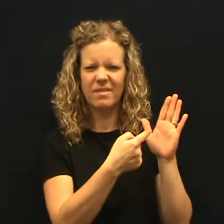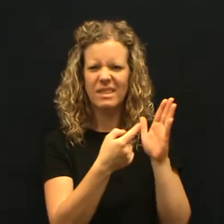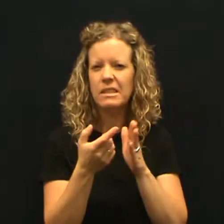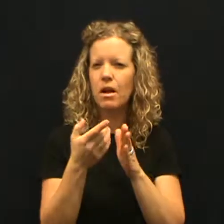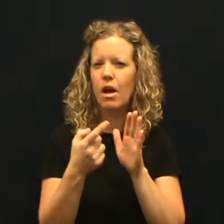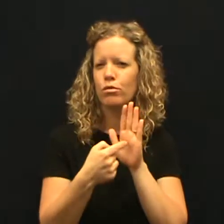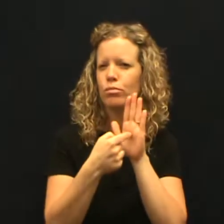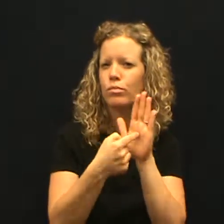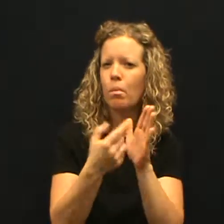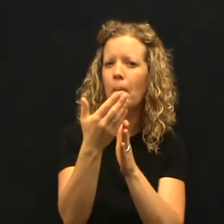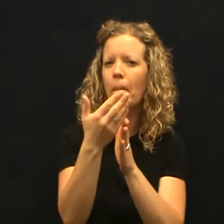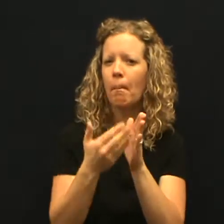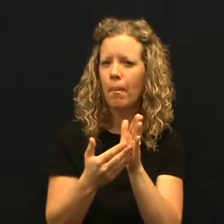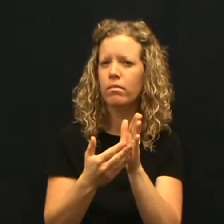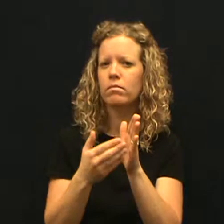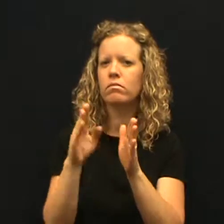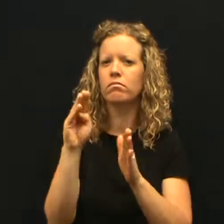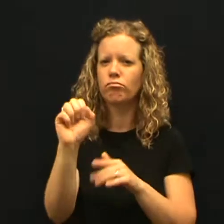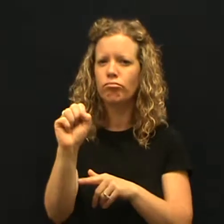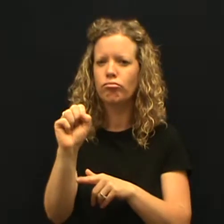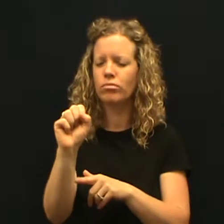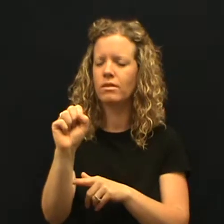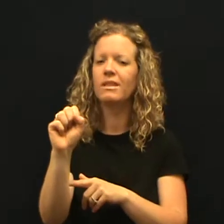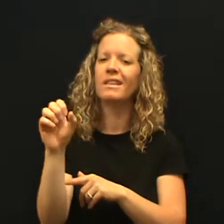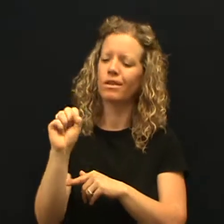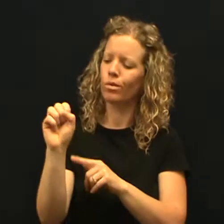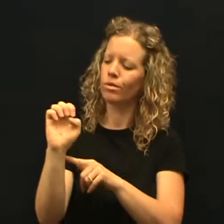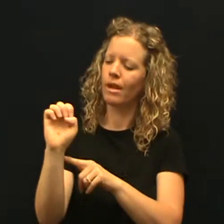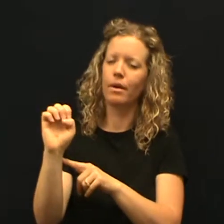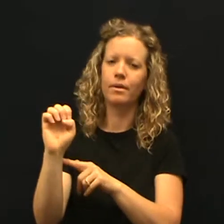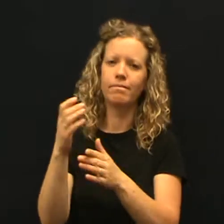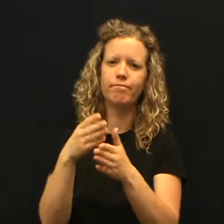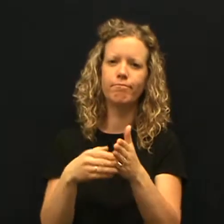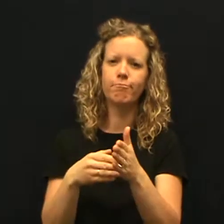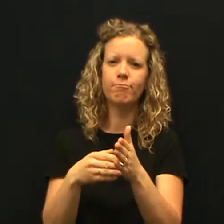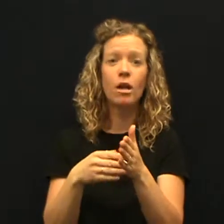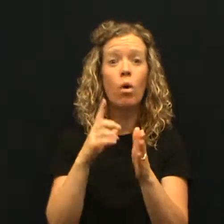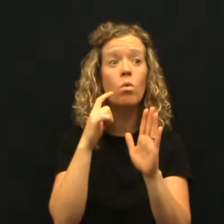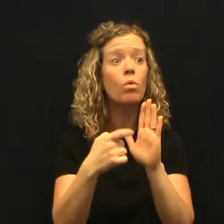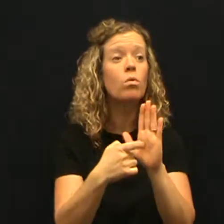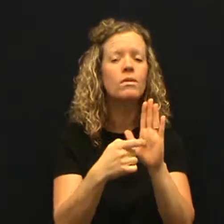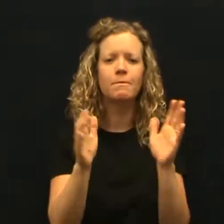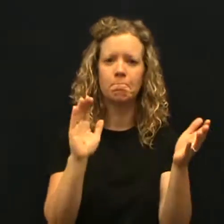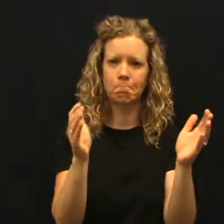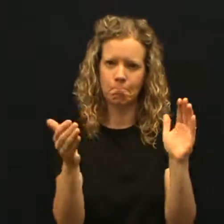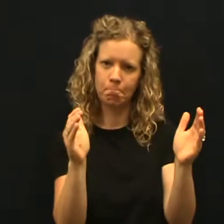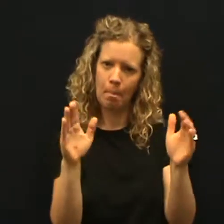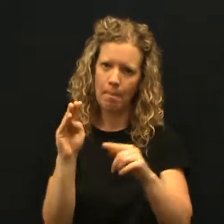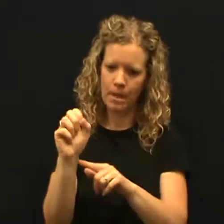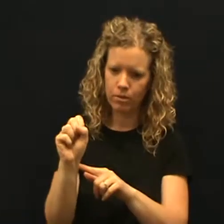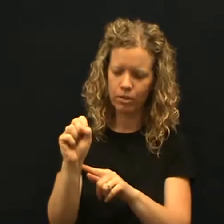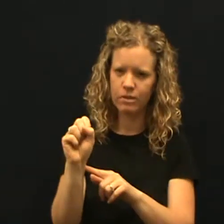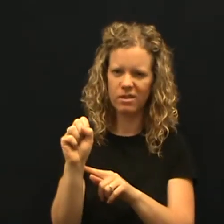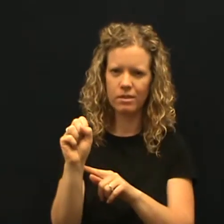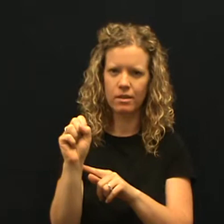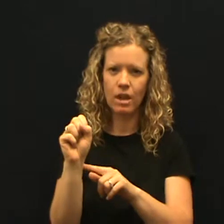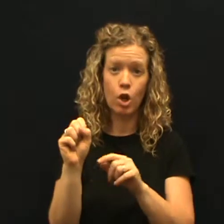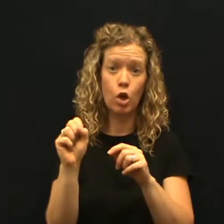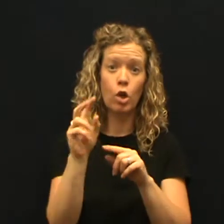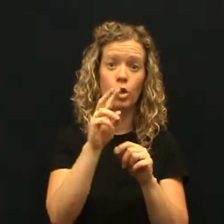It's the stockholders' equity section. And see that it's a comparative balance sheet. We're showing both 2008 and 2007